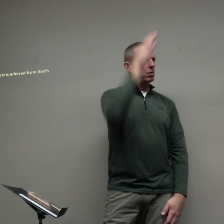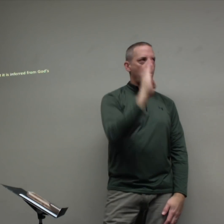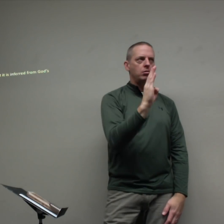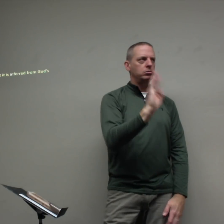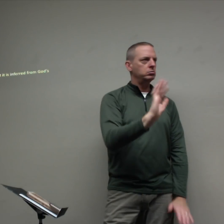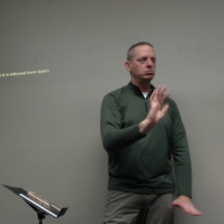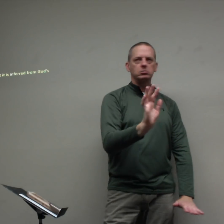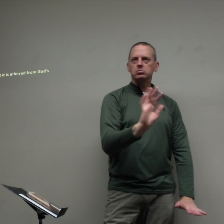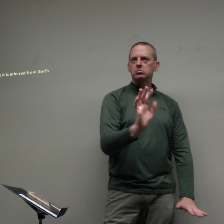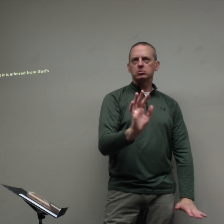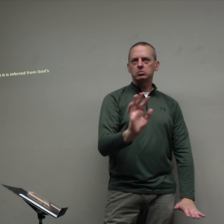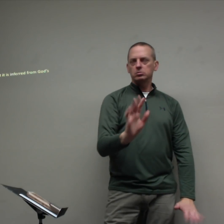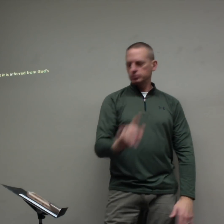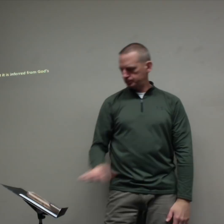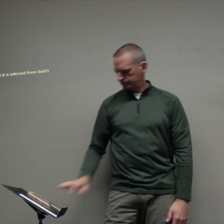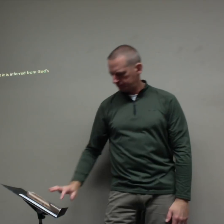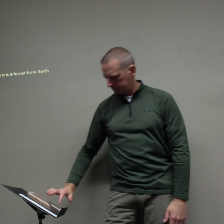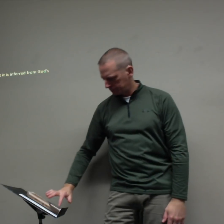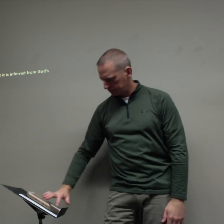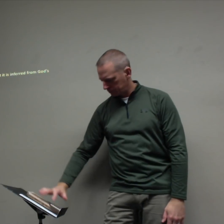gods. One God.